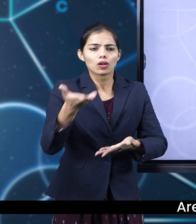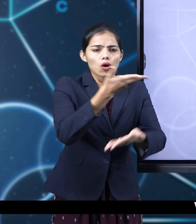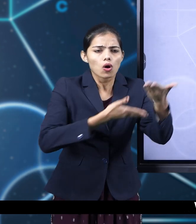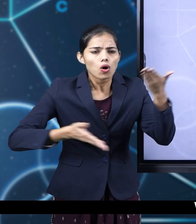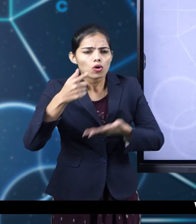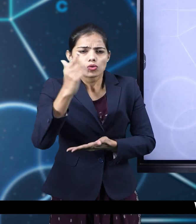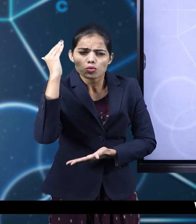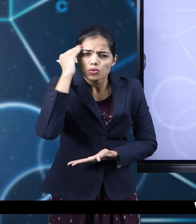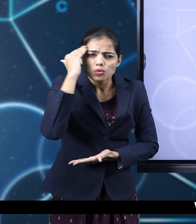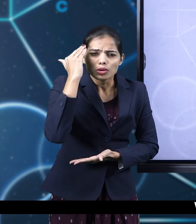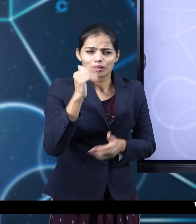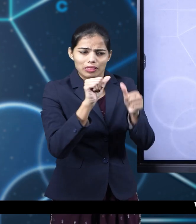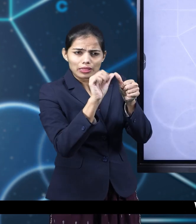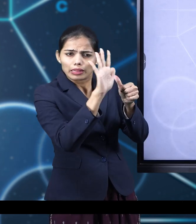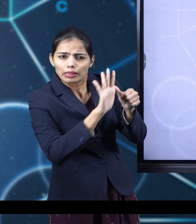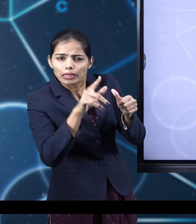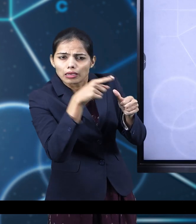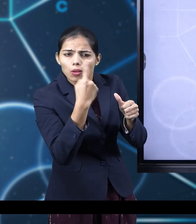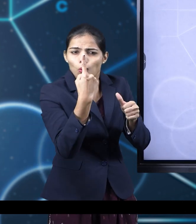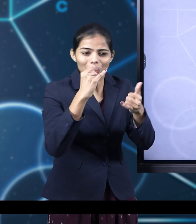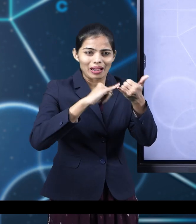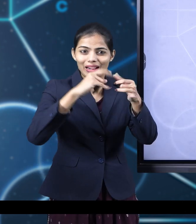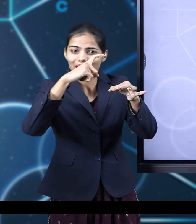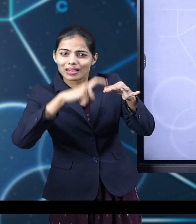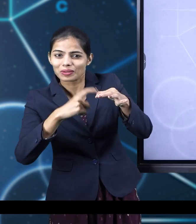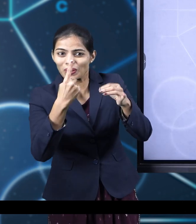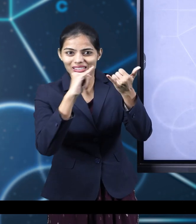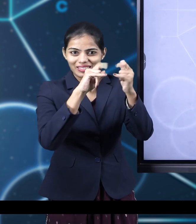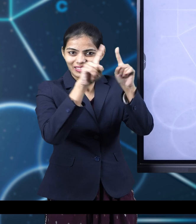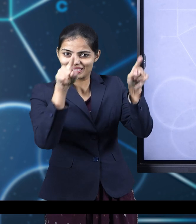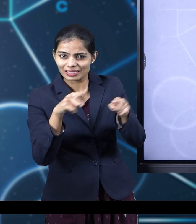We know that area of 1 square is equal to 1 square unit.